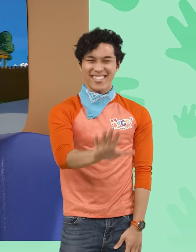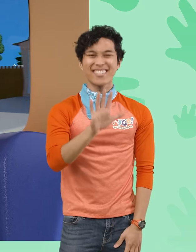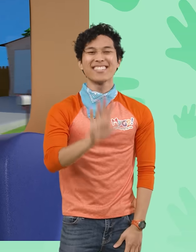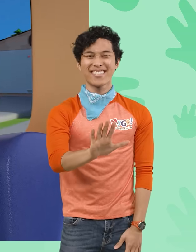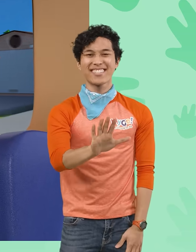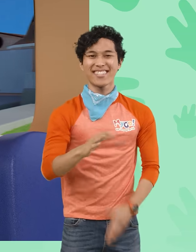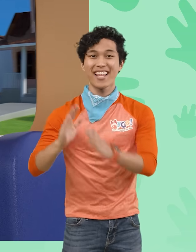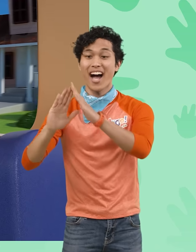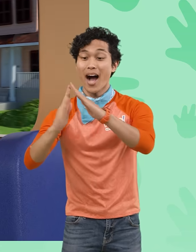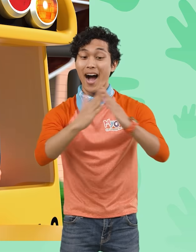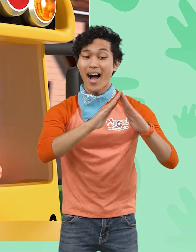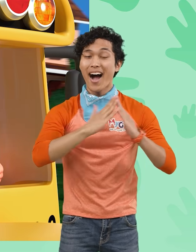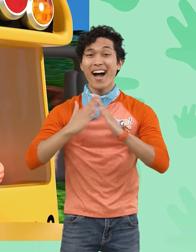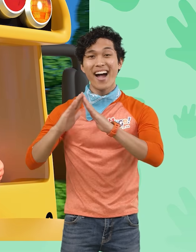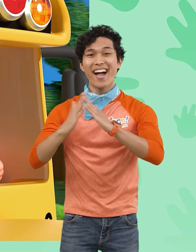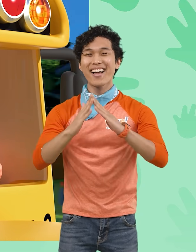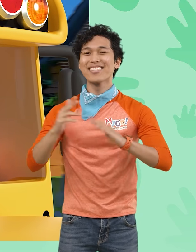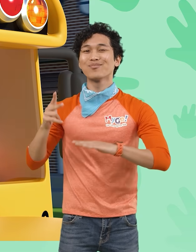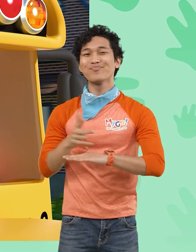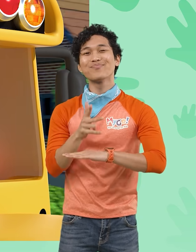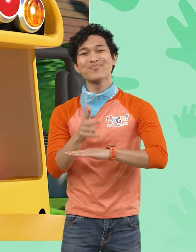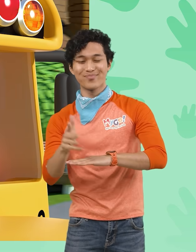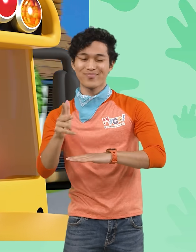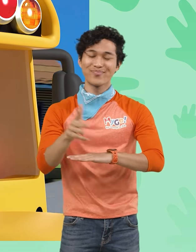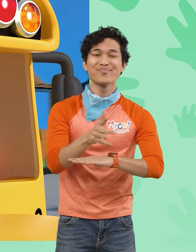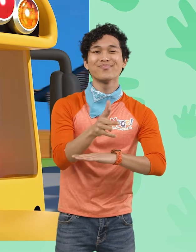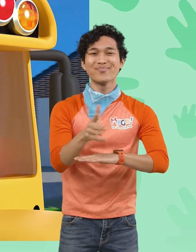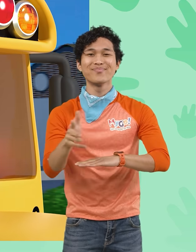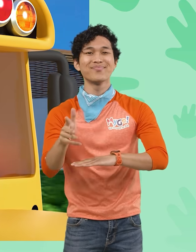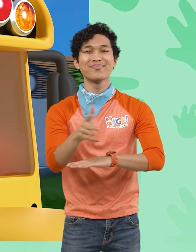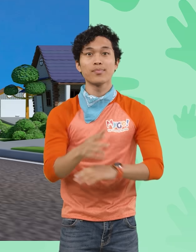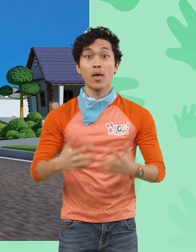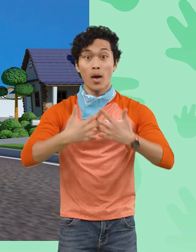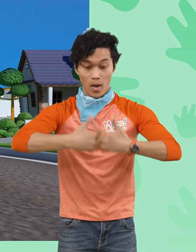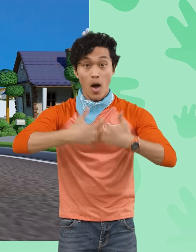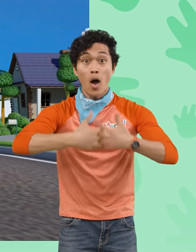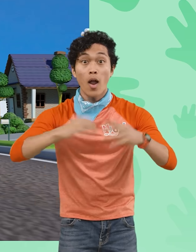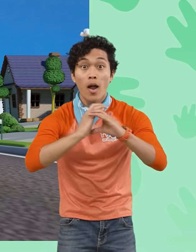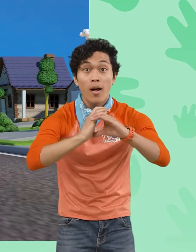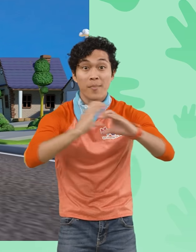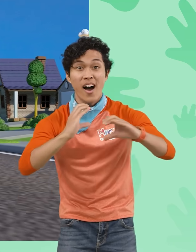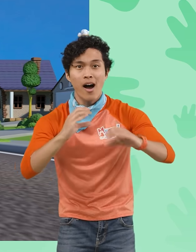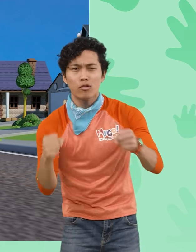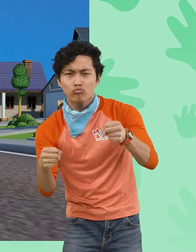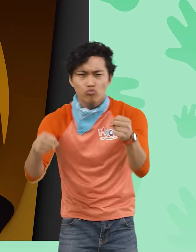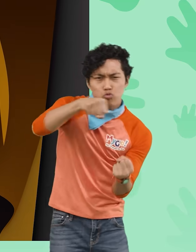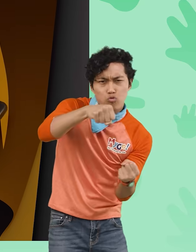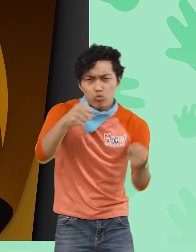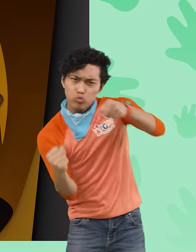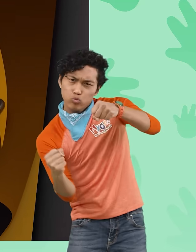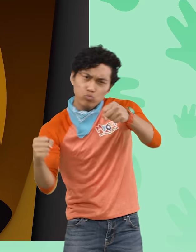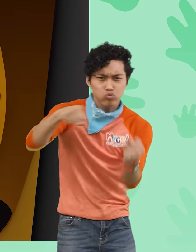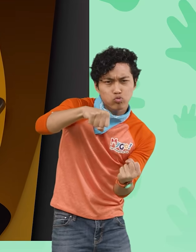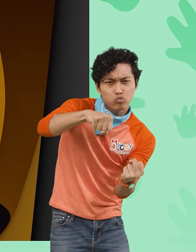beep, beep, beep, all through the town. The motor on the bus goes